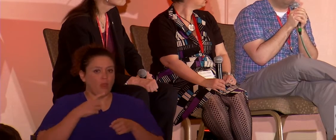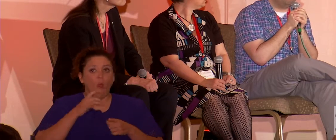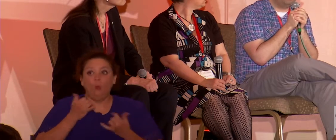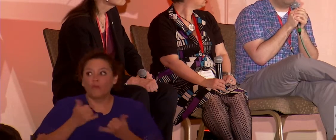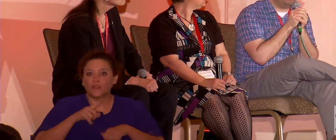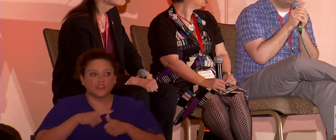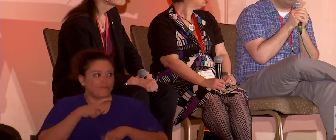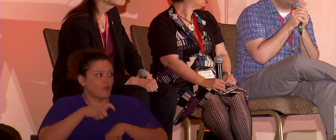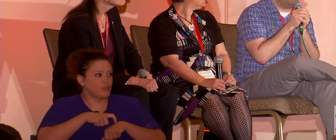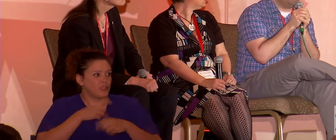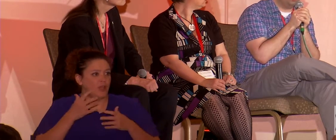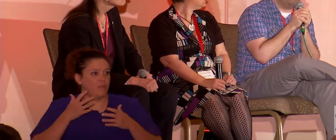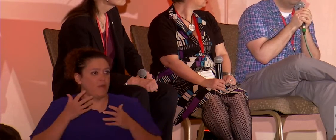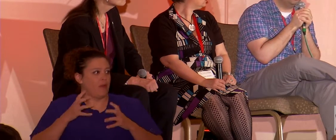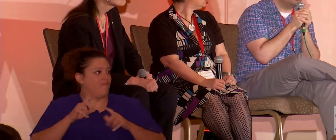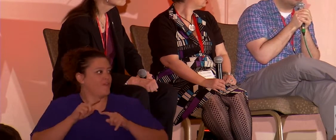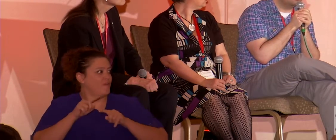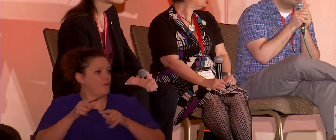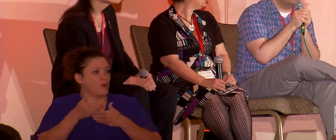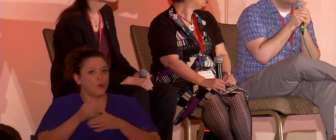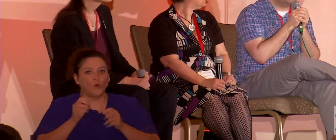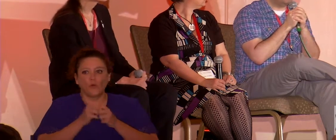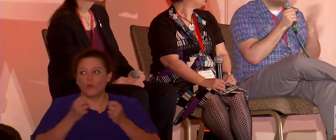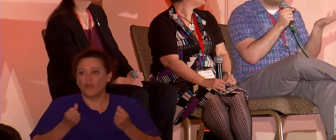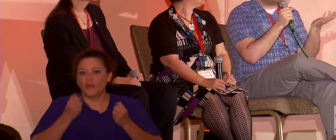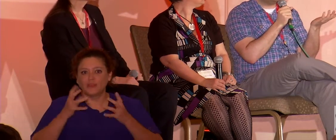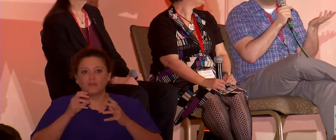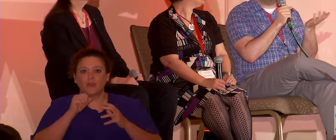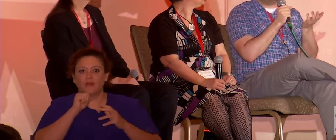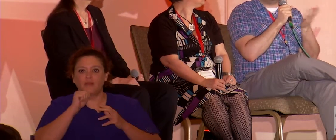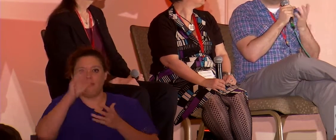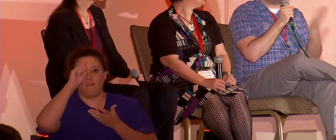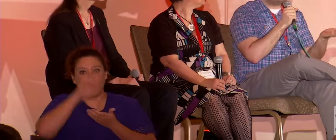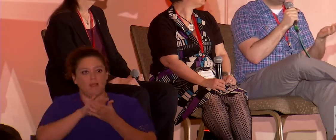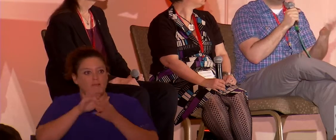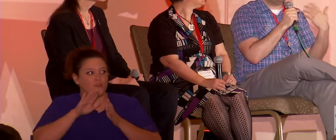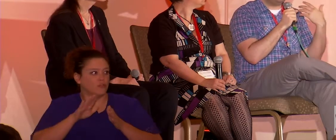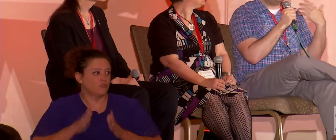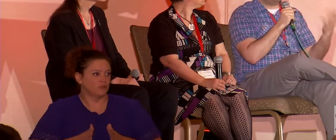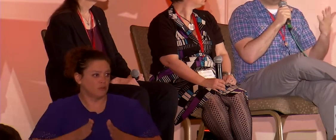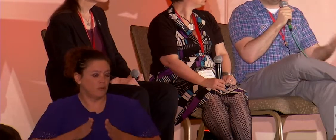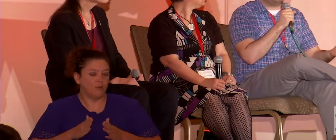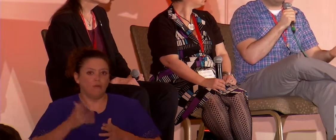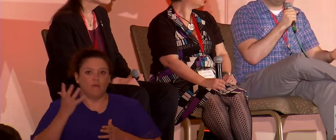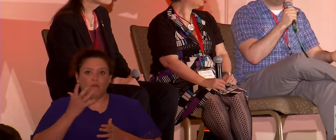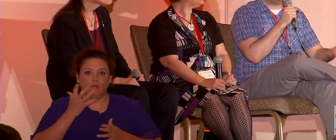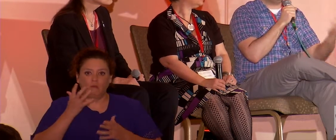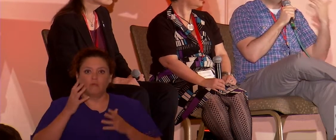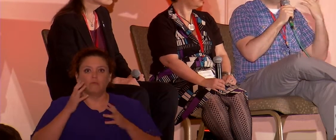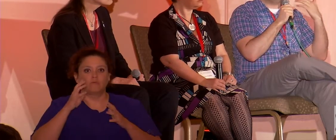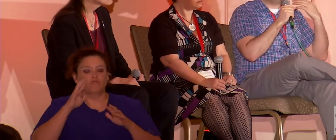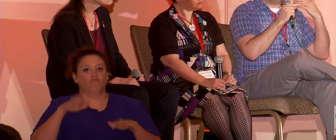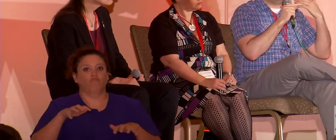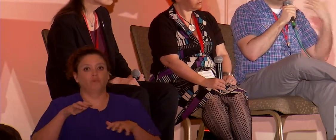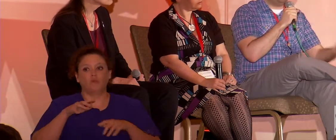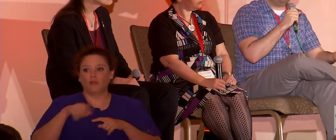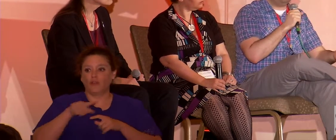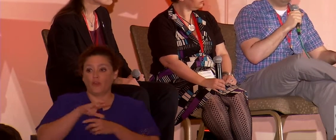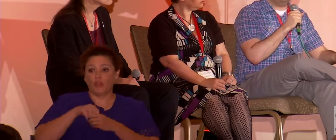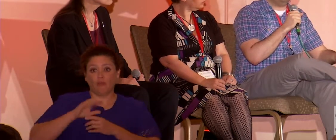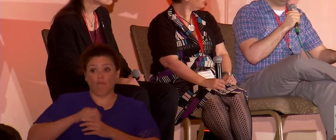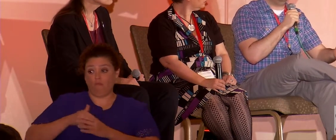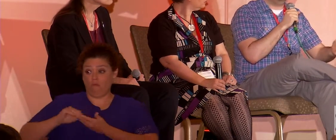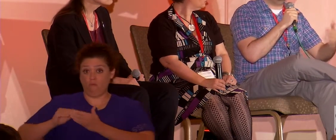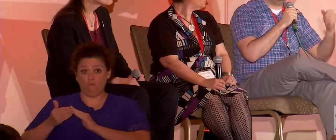been in a room with this many other non-believers." And it was just amazing, because here they are, they're in the LGBT community, they know